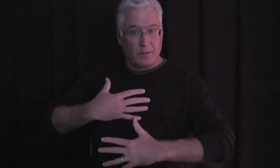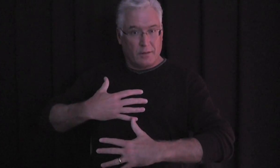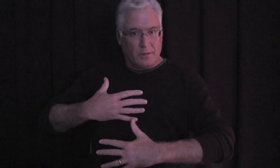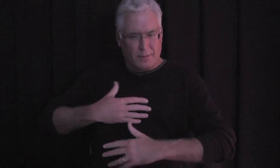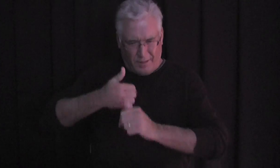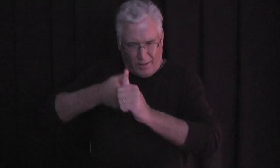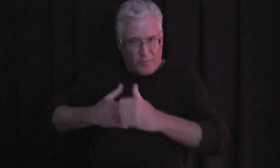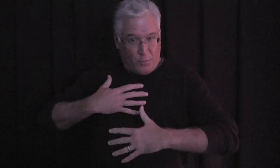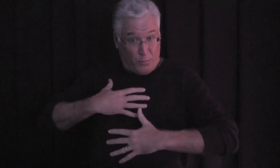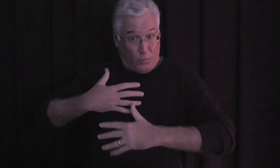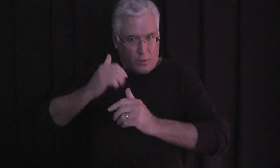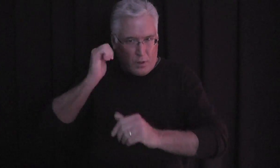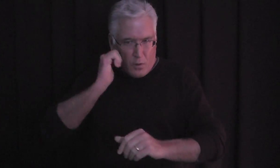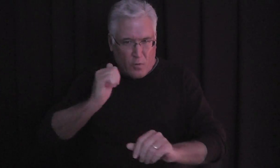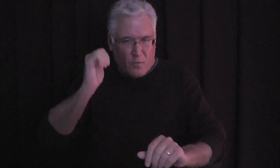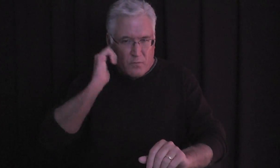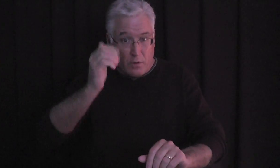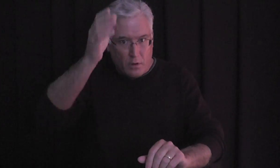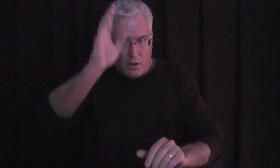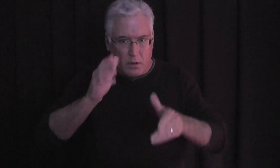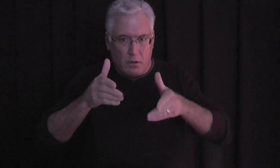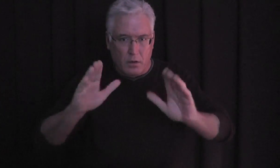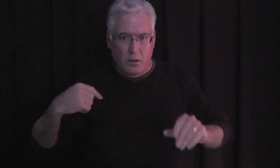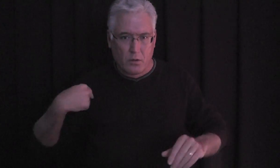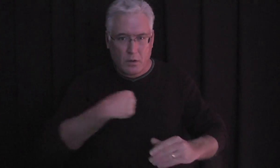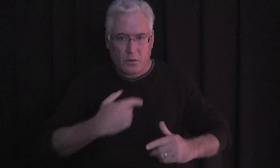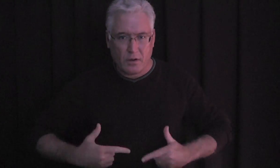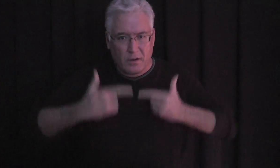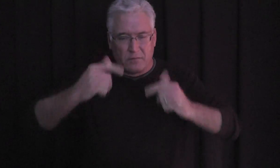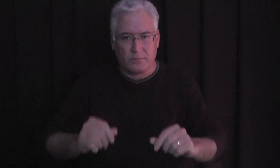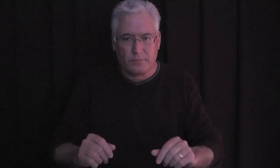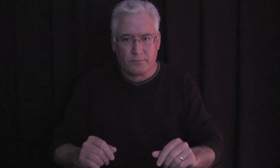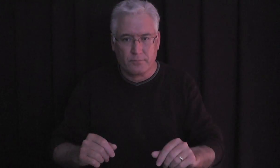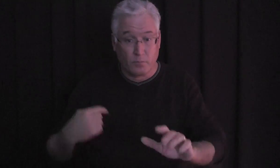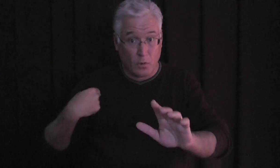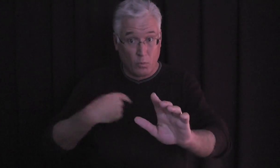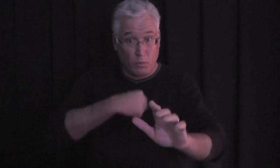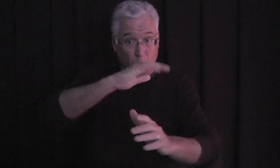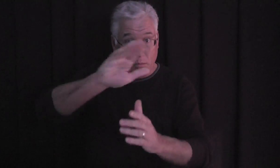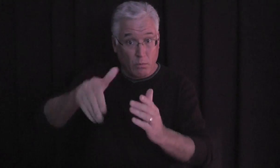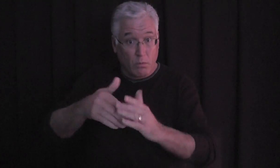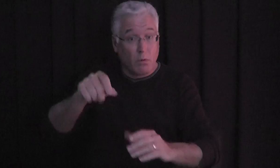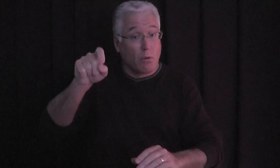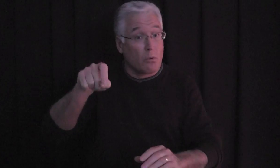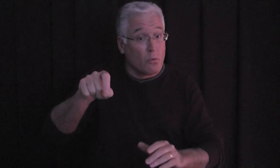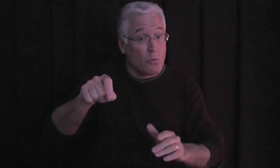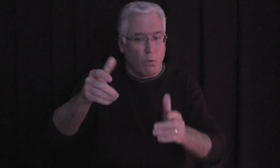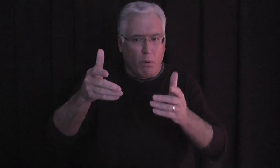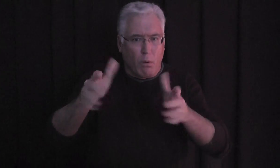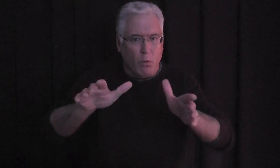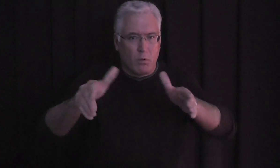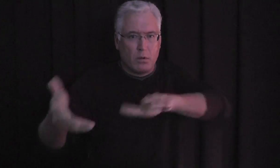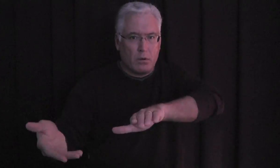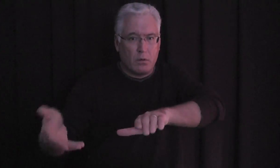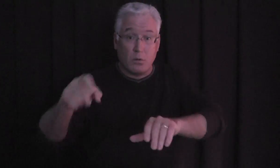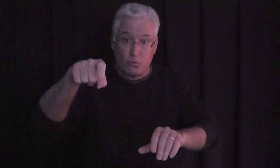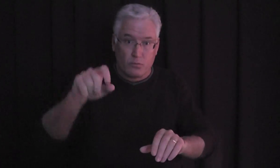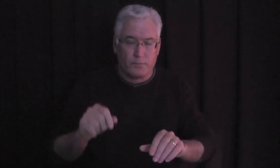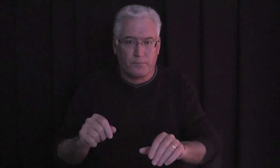take, every breath, every day, God gives us that. He gives us life. And without it, we